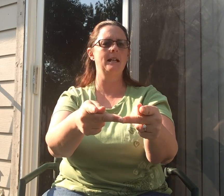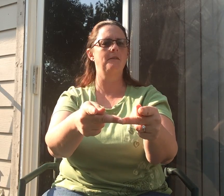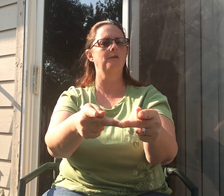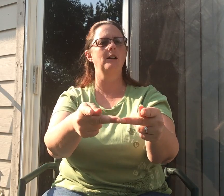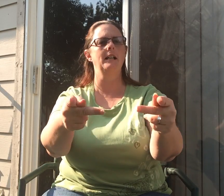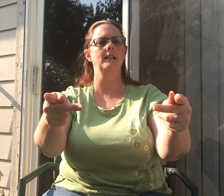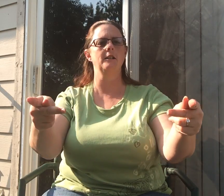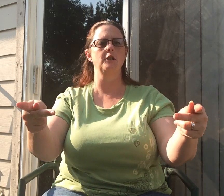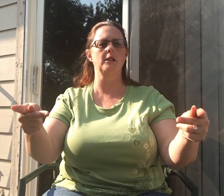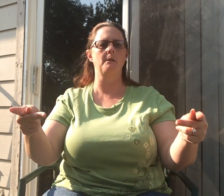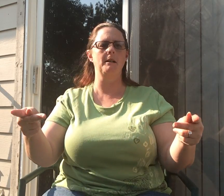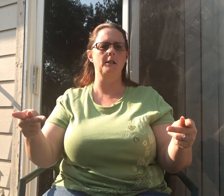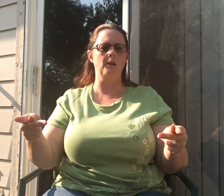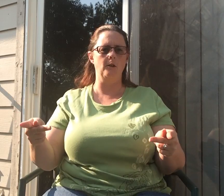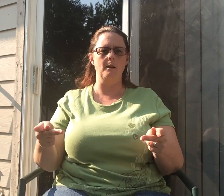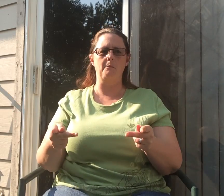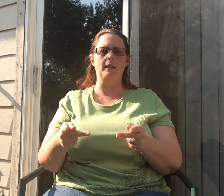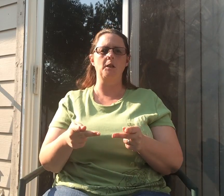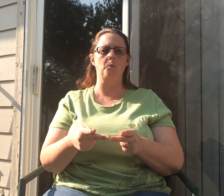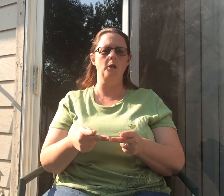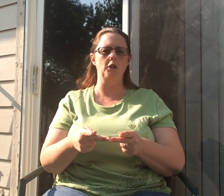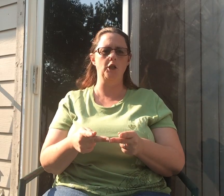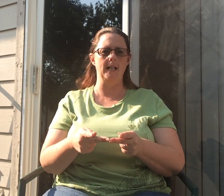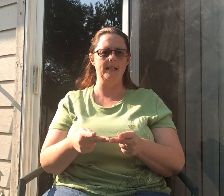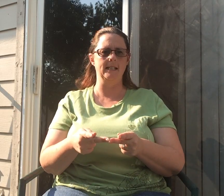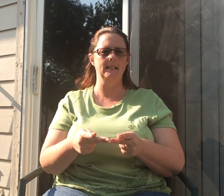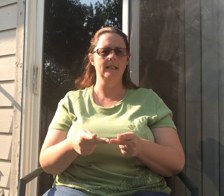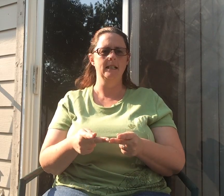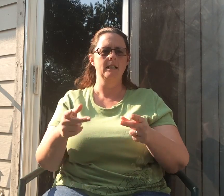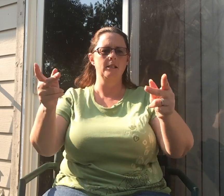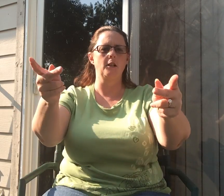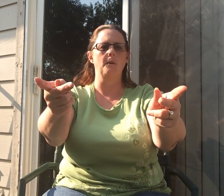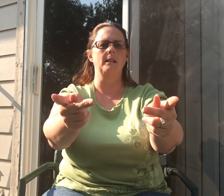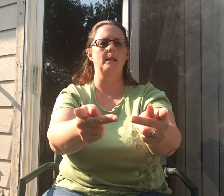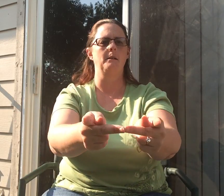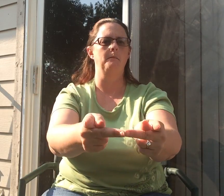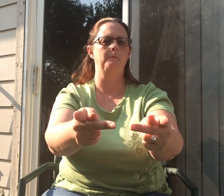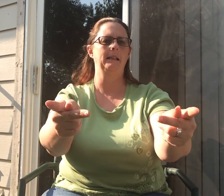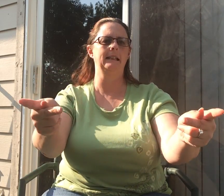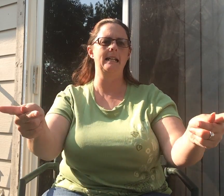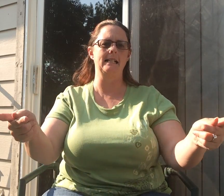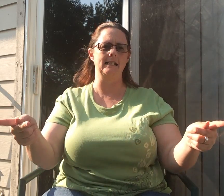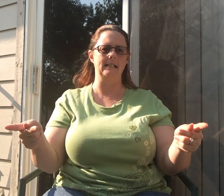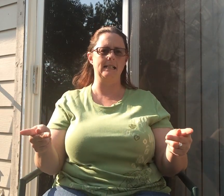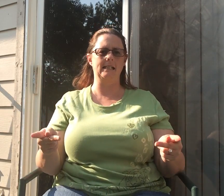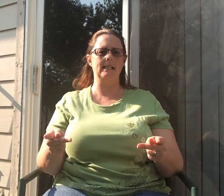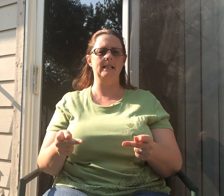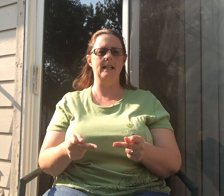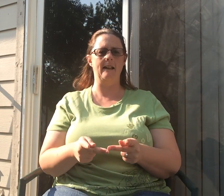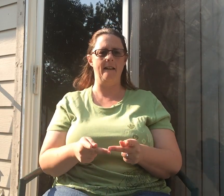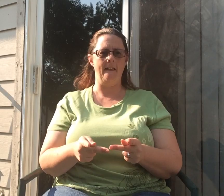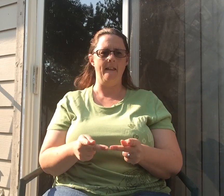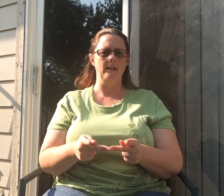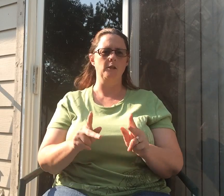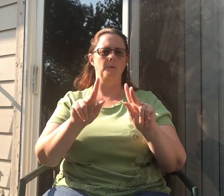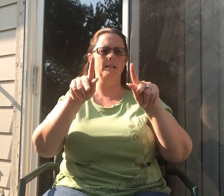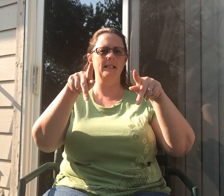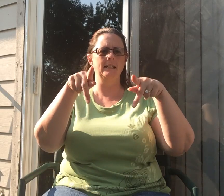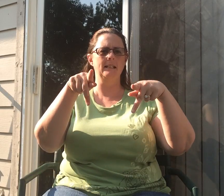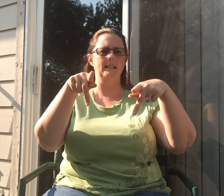out front, and you're just going to make a circle and bring it towards your chest. So it's places. So once again, it's